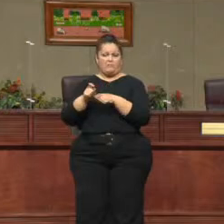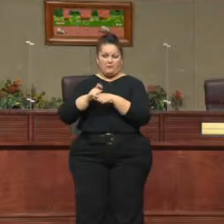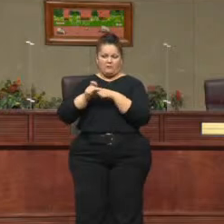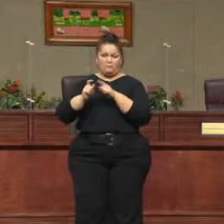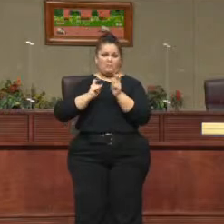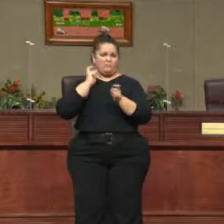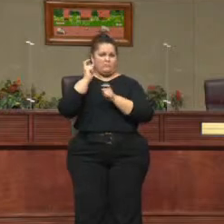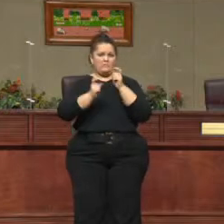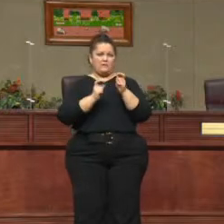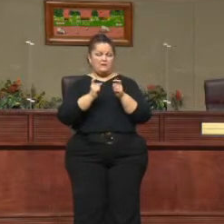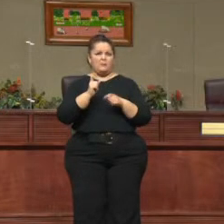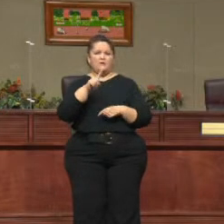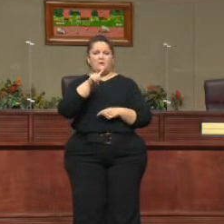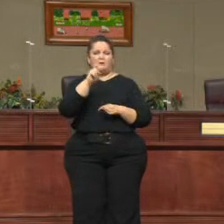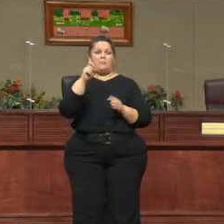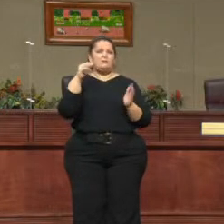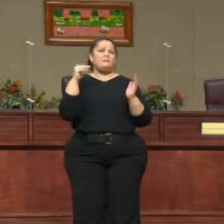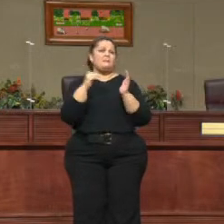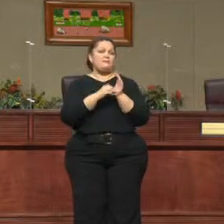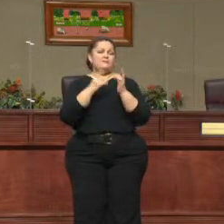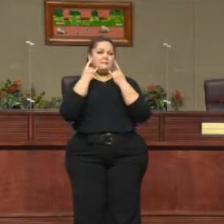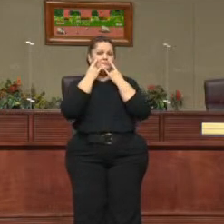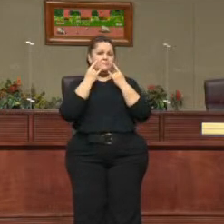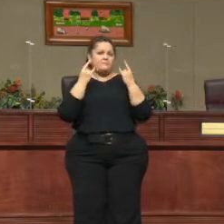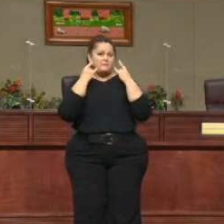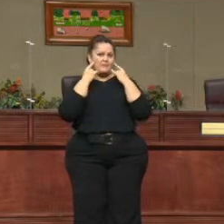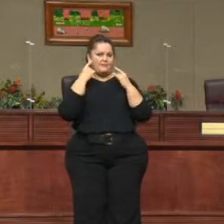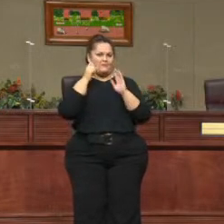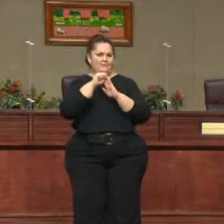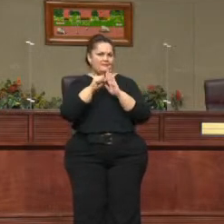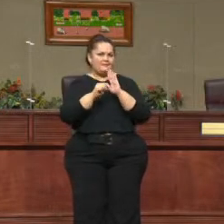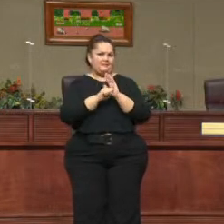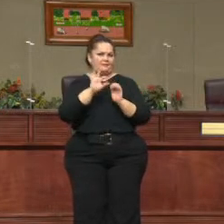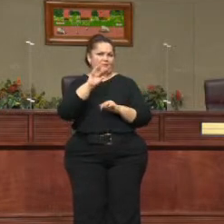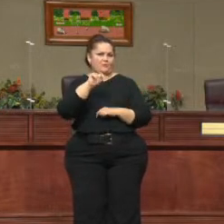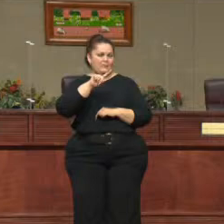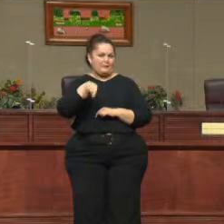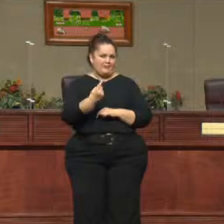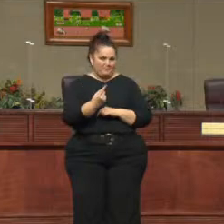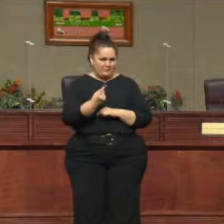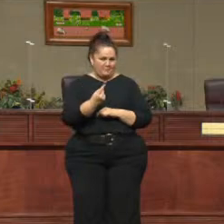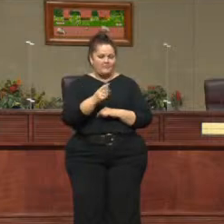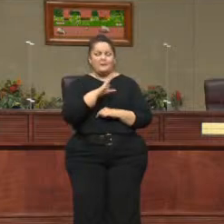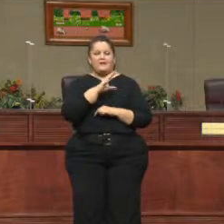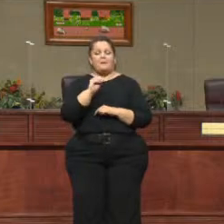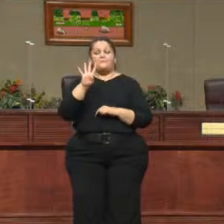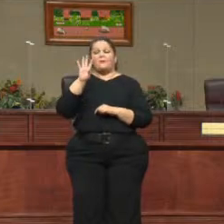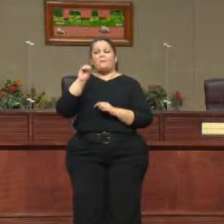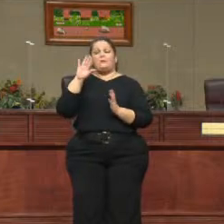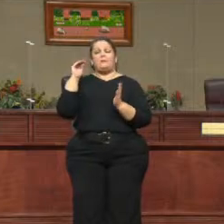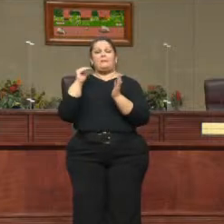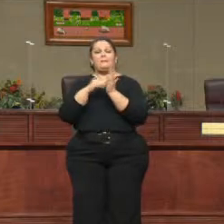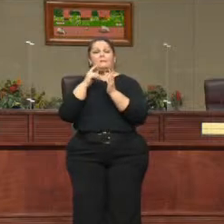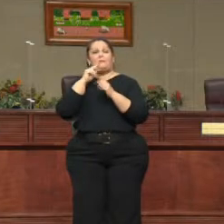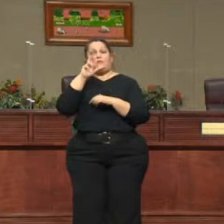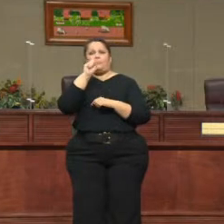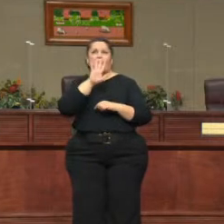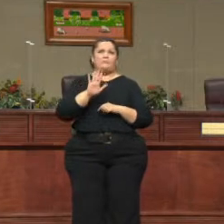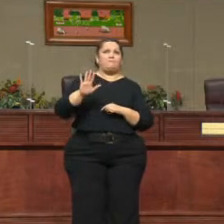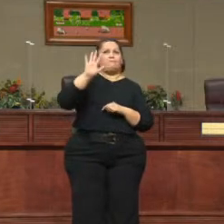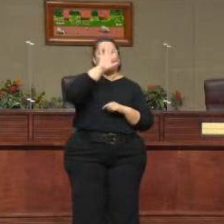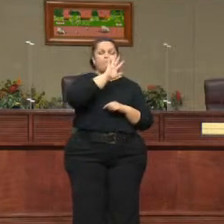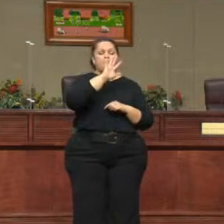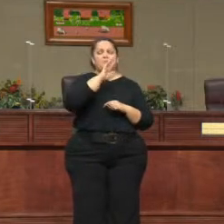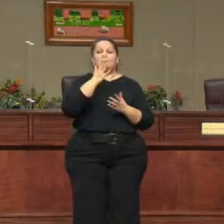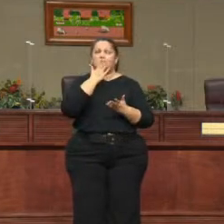donated 100,000 masks for the state of Florida alone and an additional 40,000 nationwide.